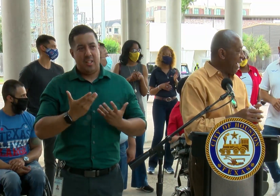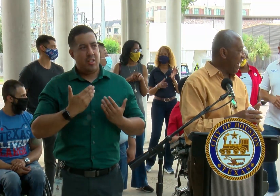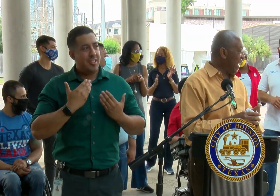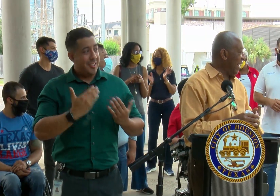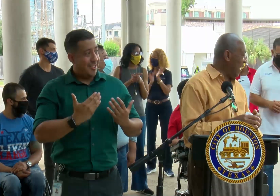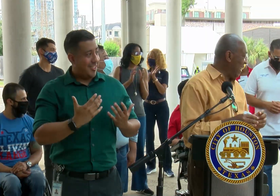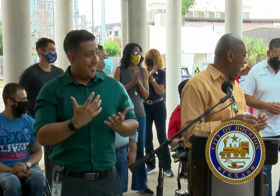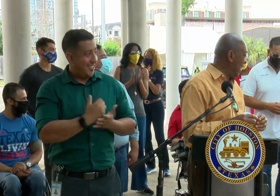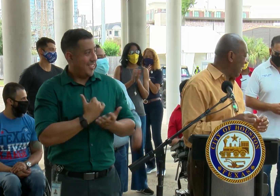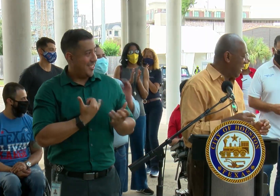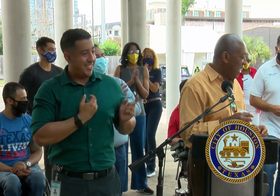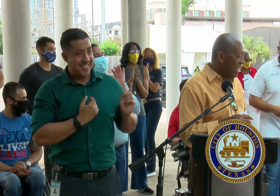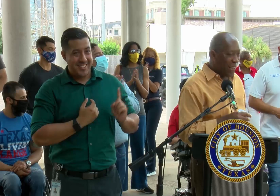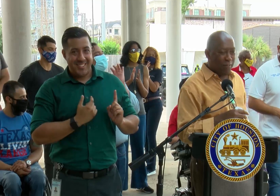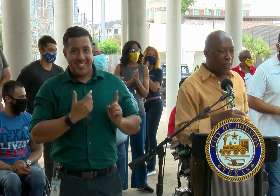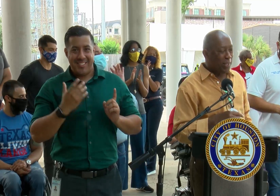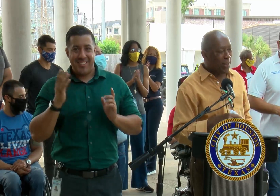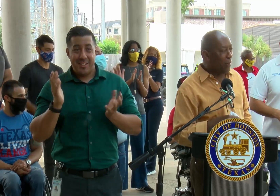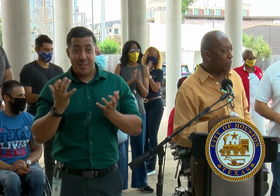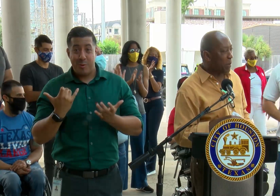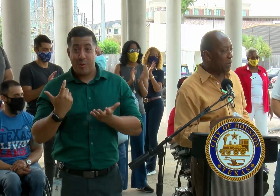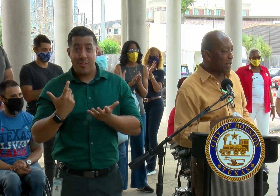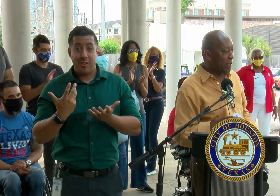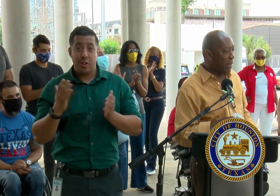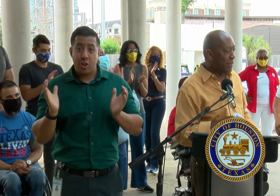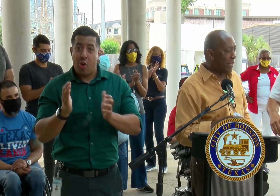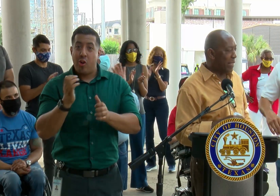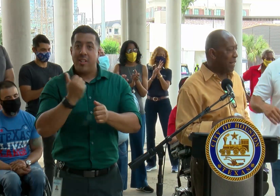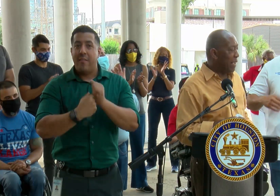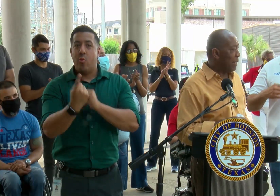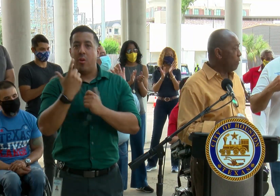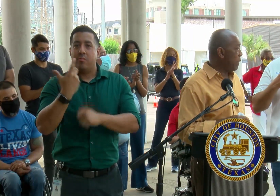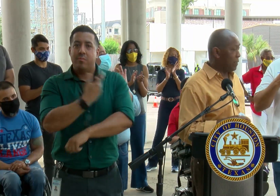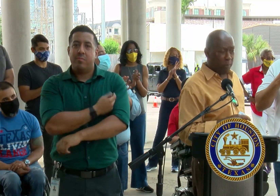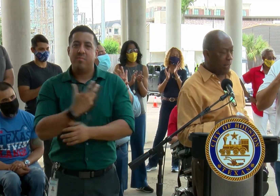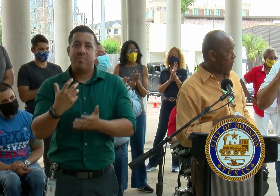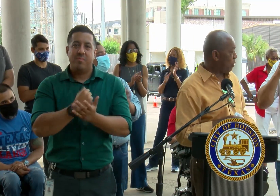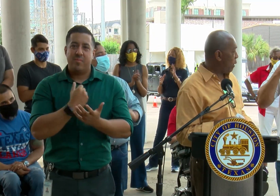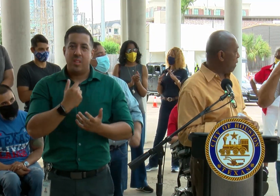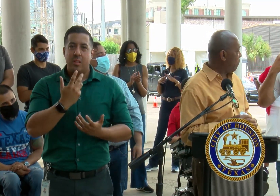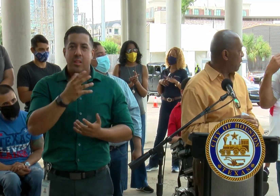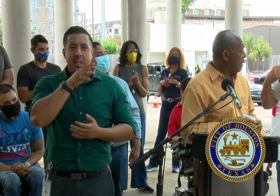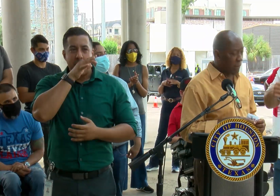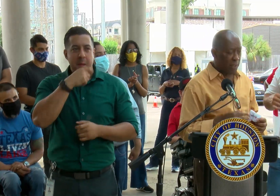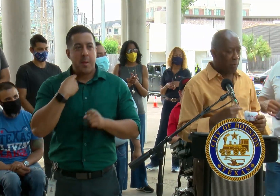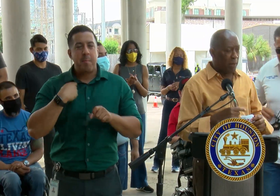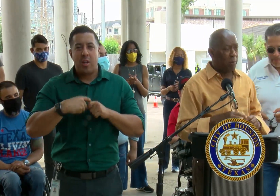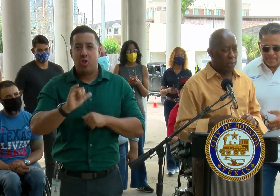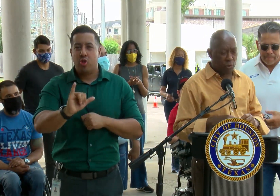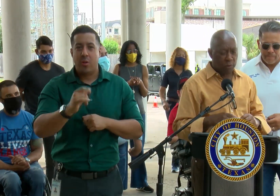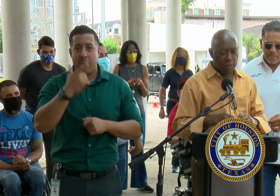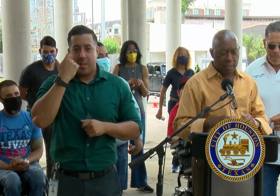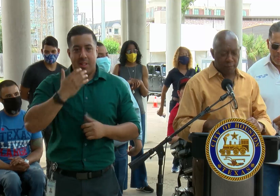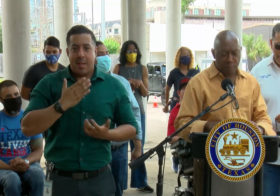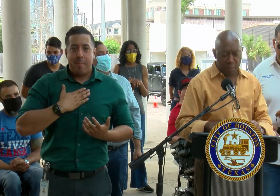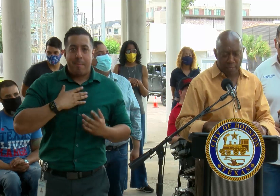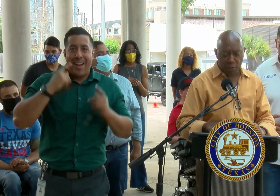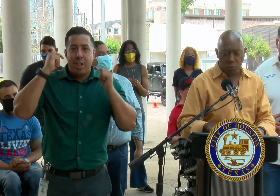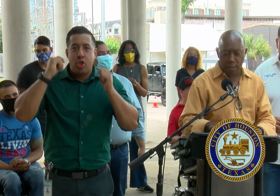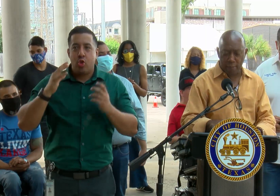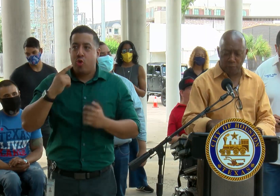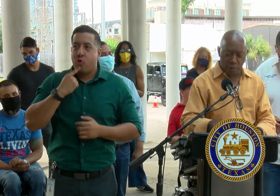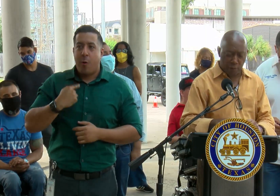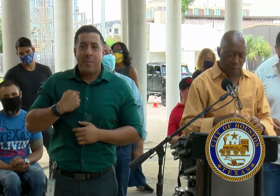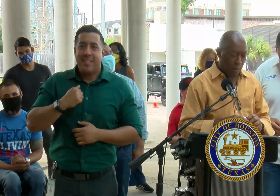Pena, if you'll encourage people to get the vaccine, and a little bit in Spanish as well. Yes, sir. Because my tutor said for me